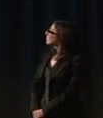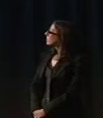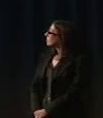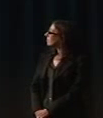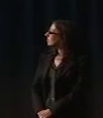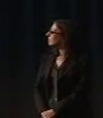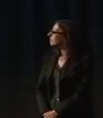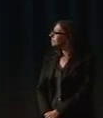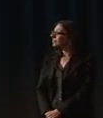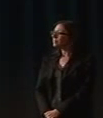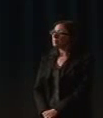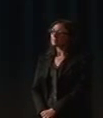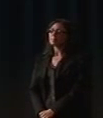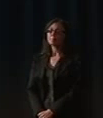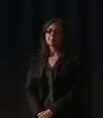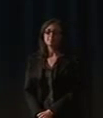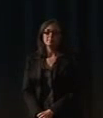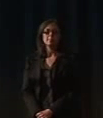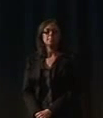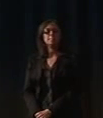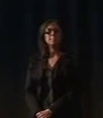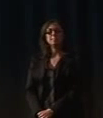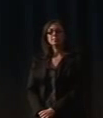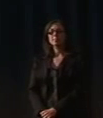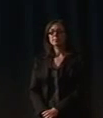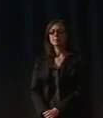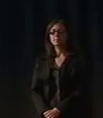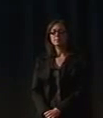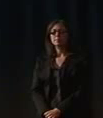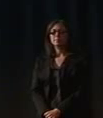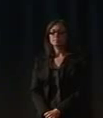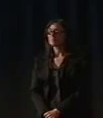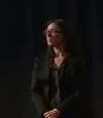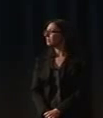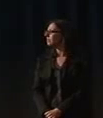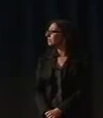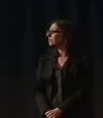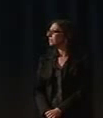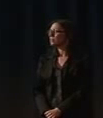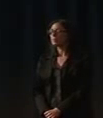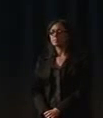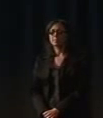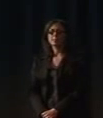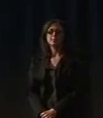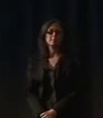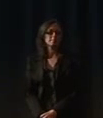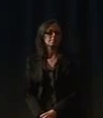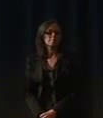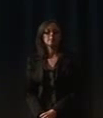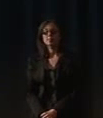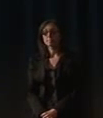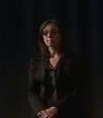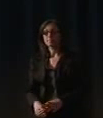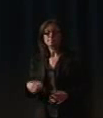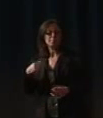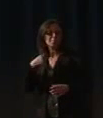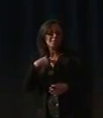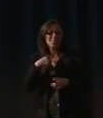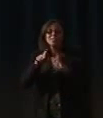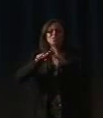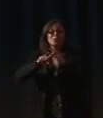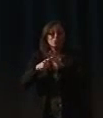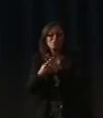develop system that can pass a variation of the Turing test for